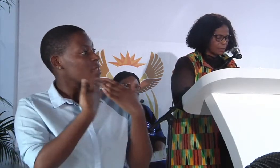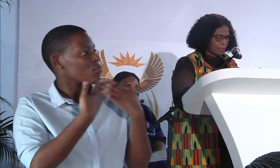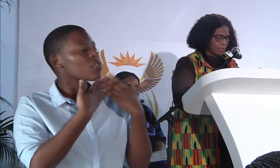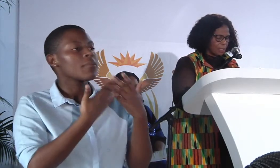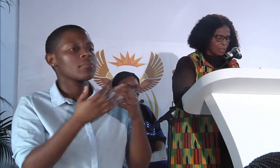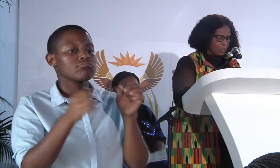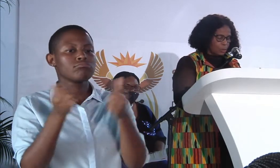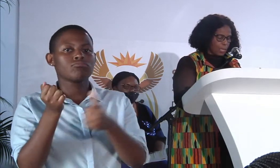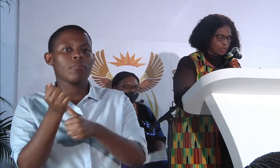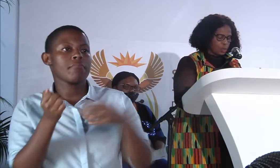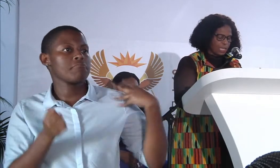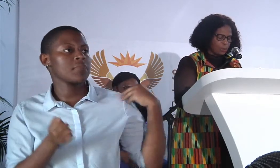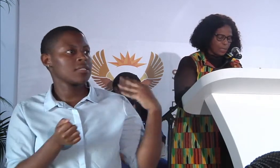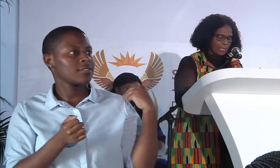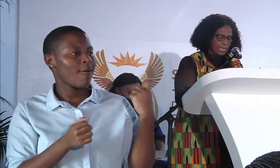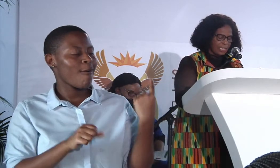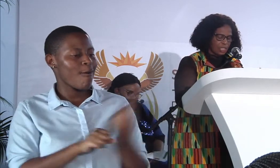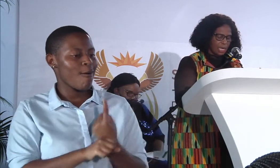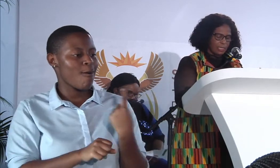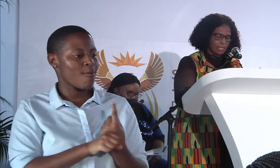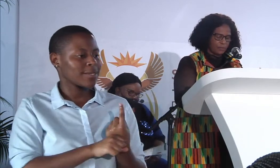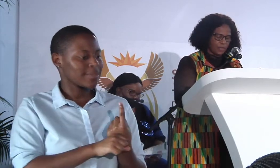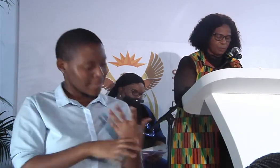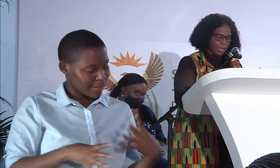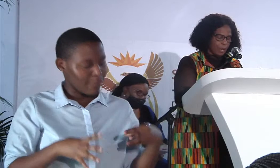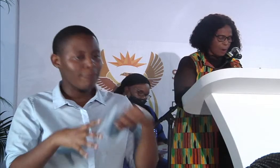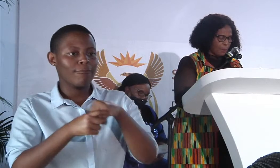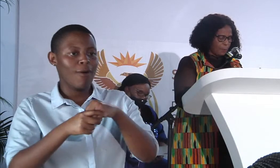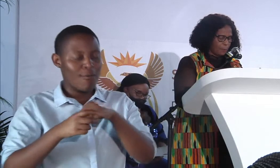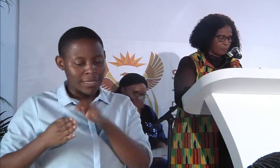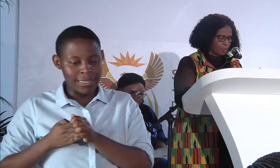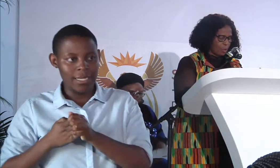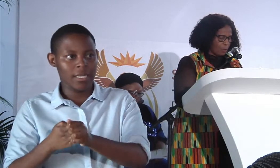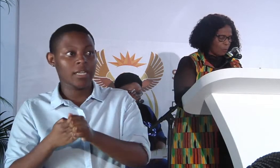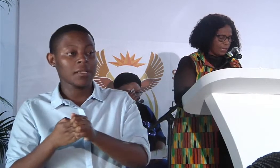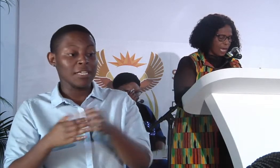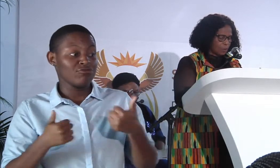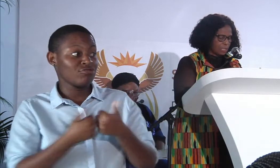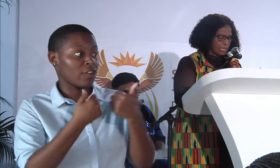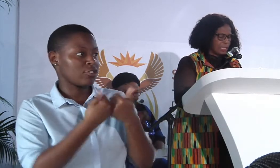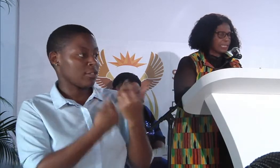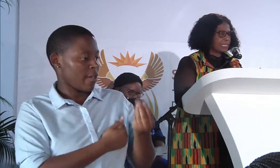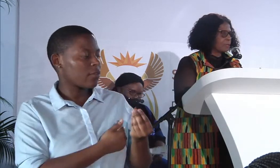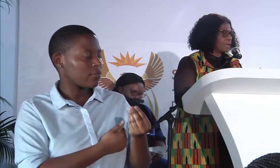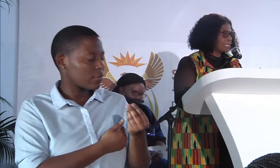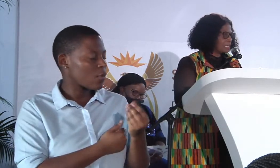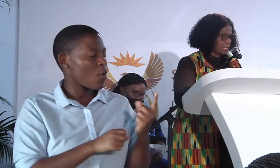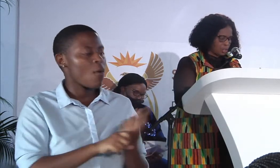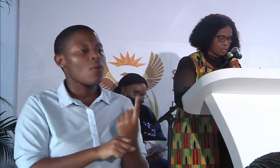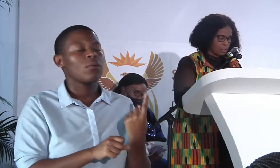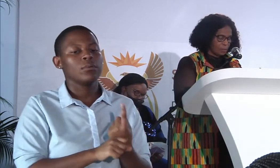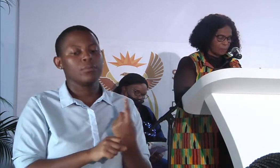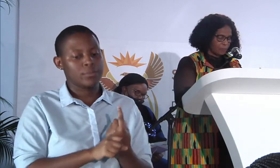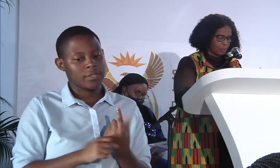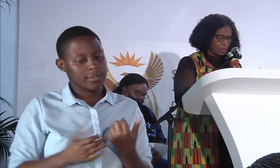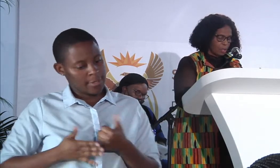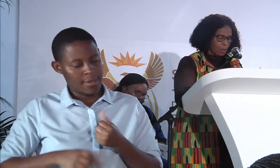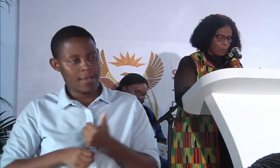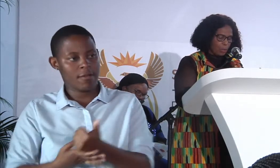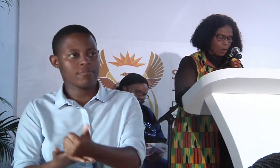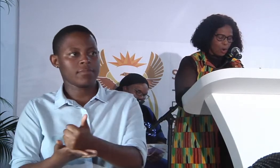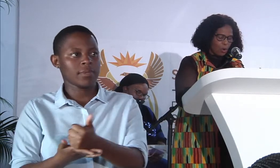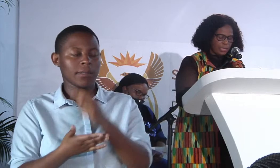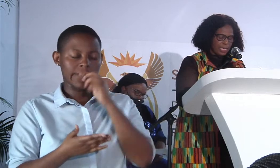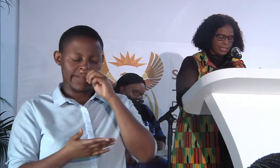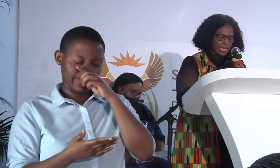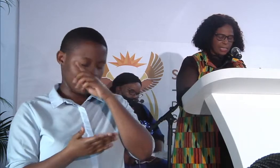us to ensure that we address challenges faced by our people without stigmatization. We